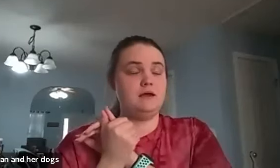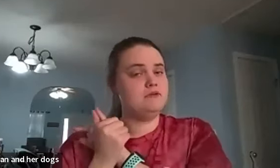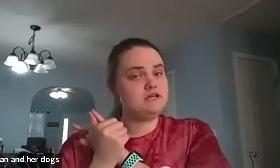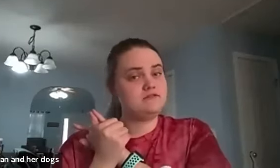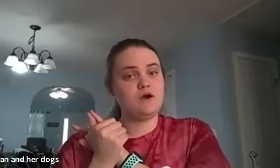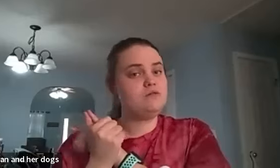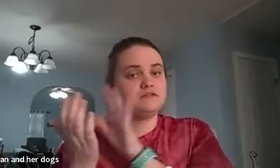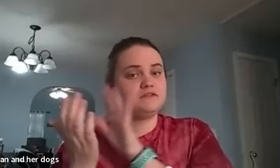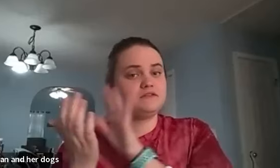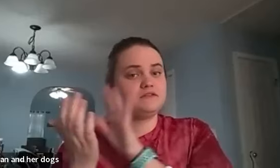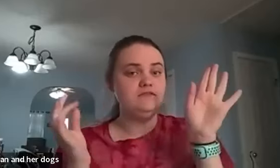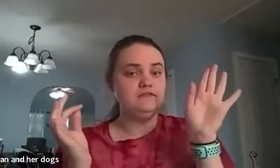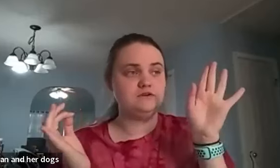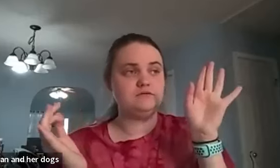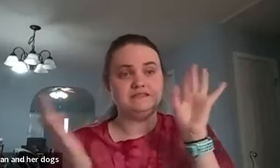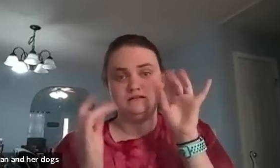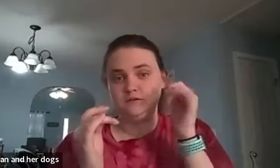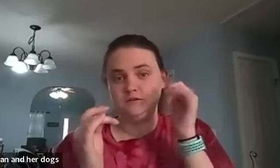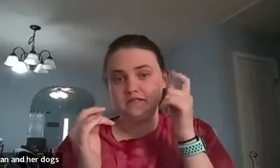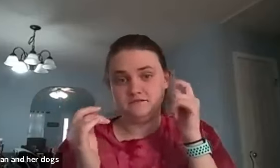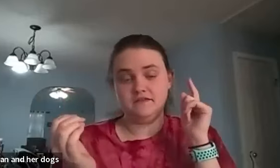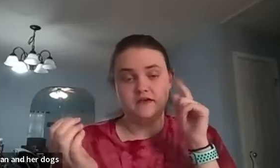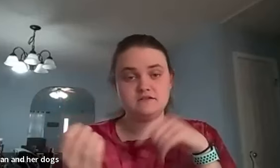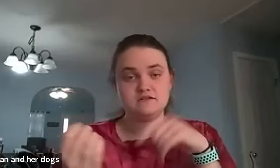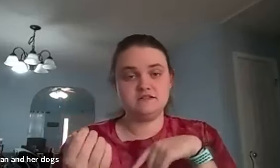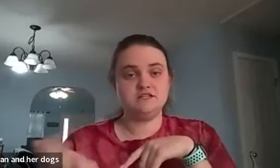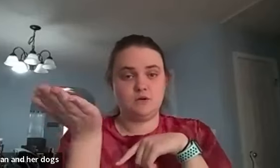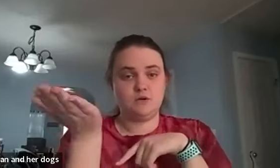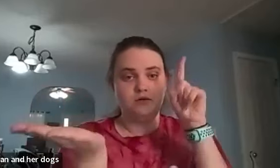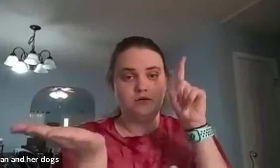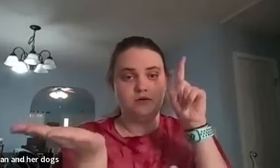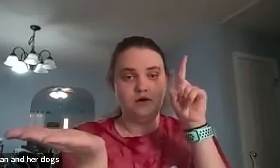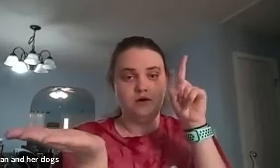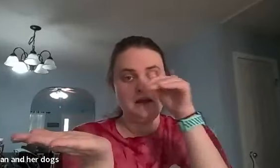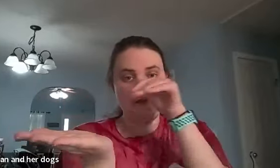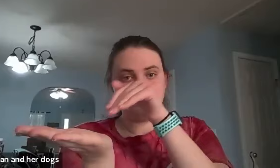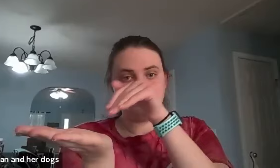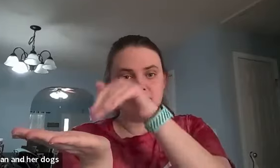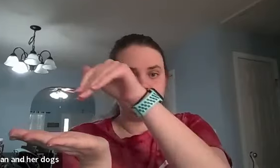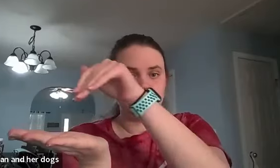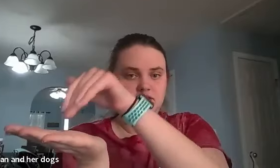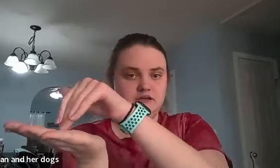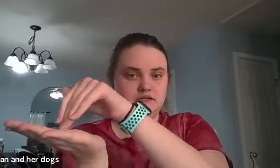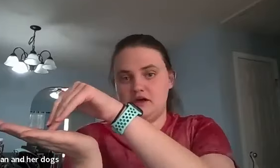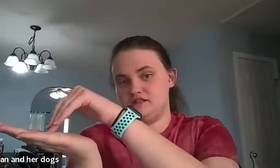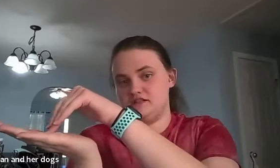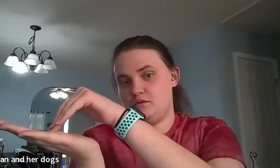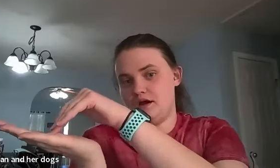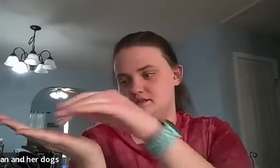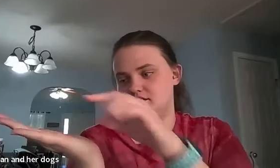1,000,000, the only thing you do that's a little bit different than the 1,000 is you're going to go 1,000,000. You just bounce it twice.